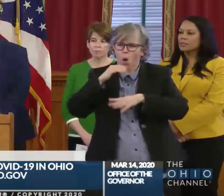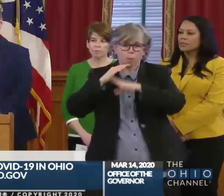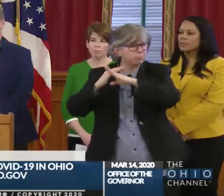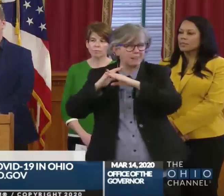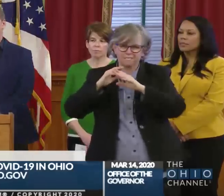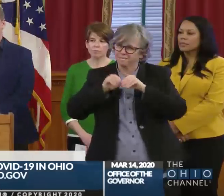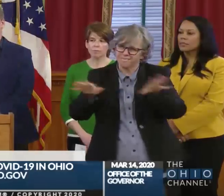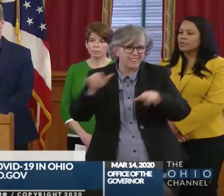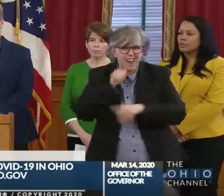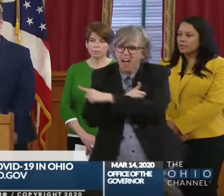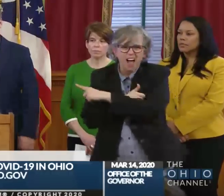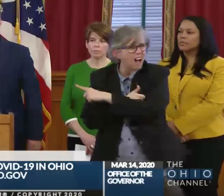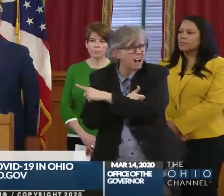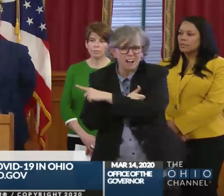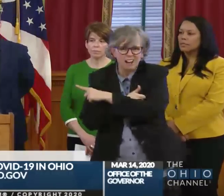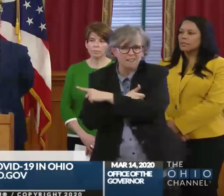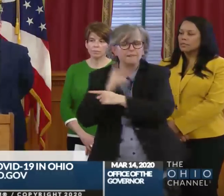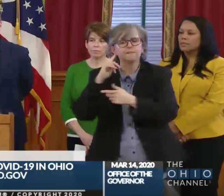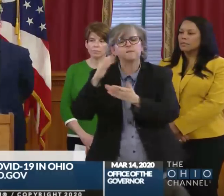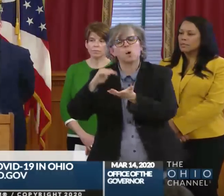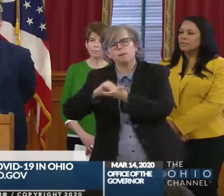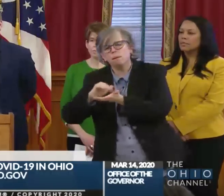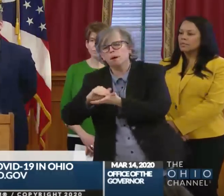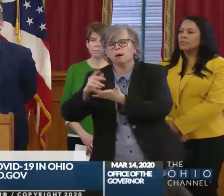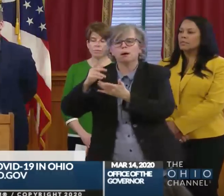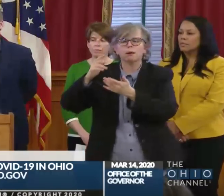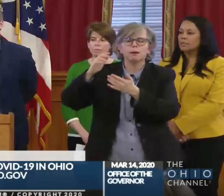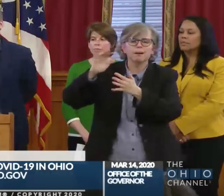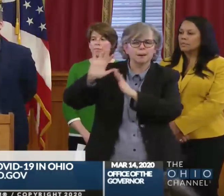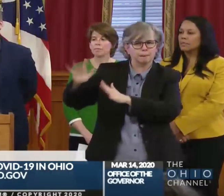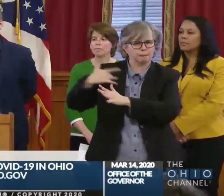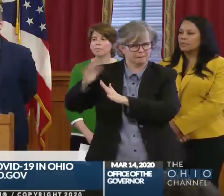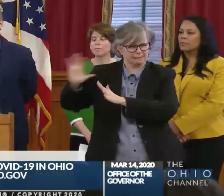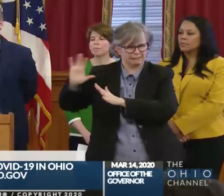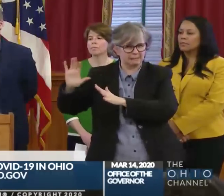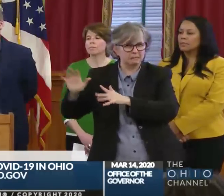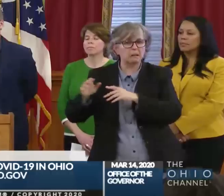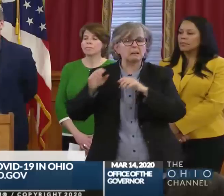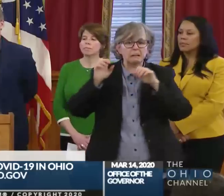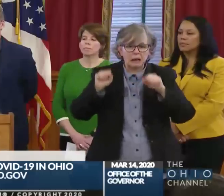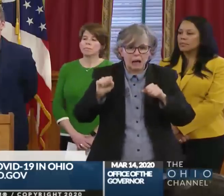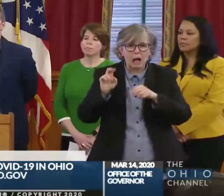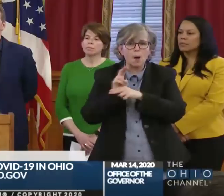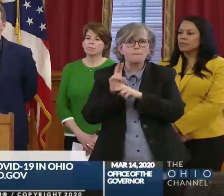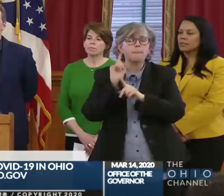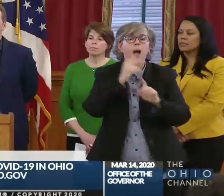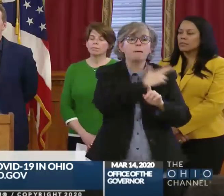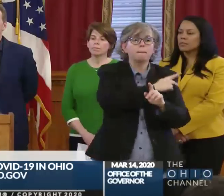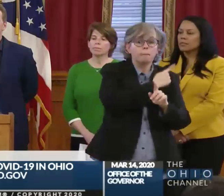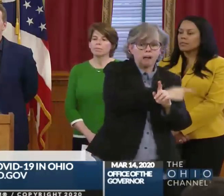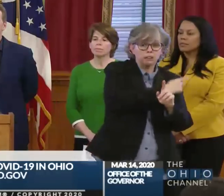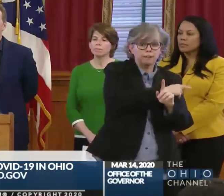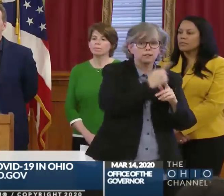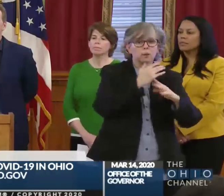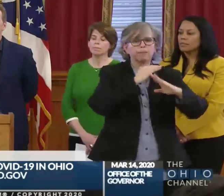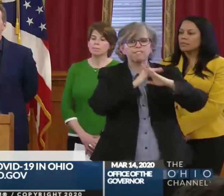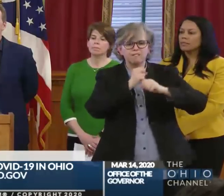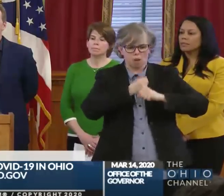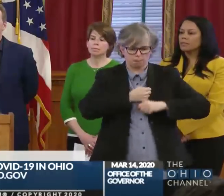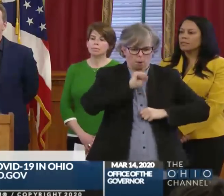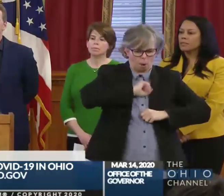putting on a patient who is suspected so that they don't cough the respiratory droplets onto people. These shortages are